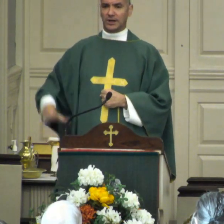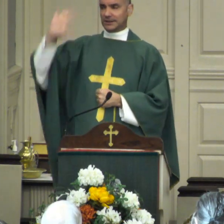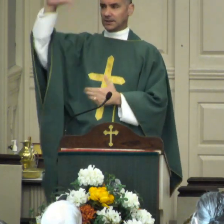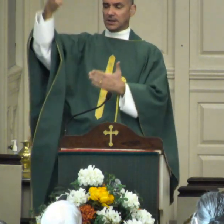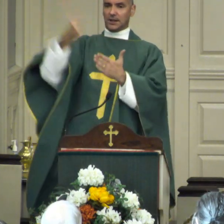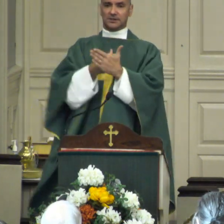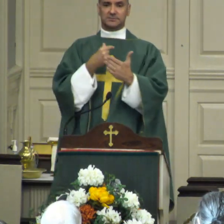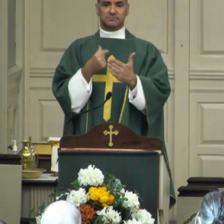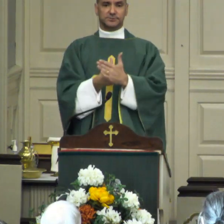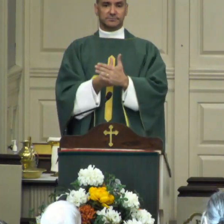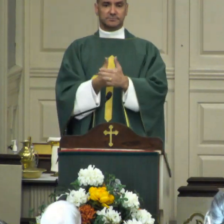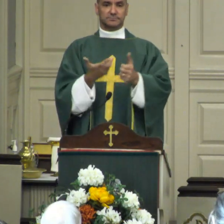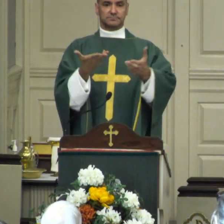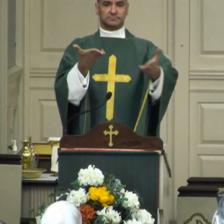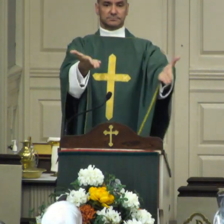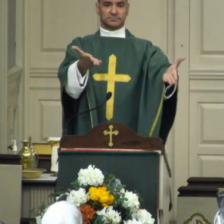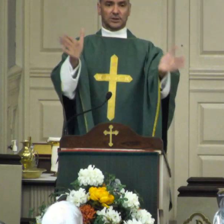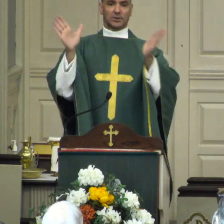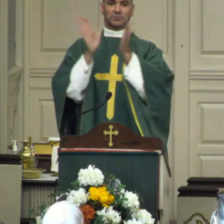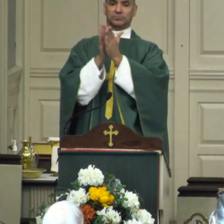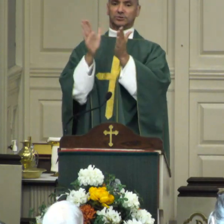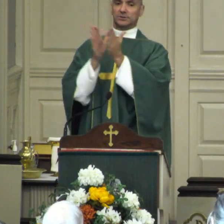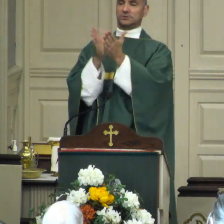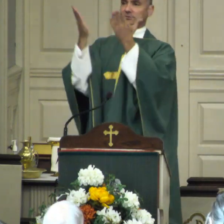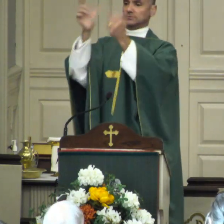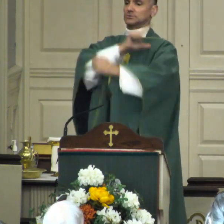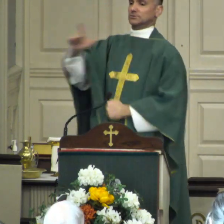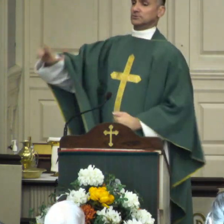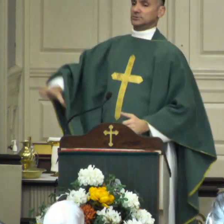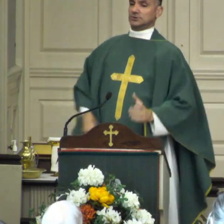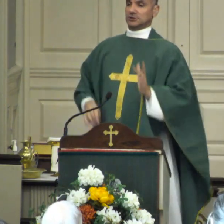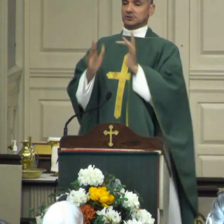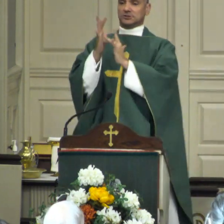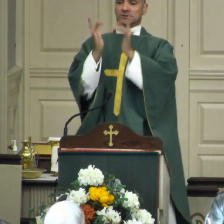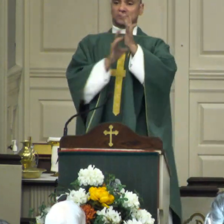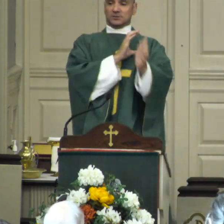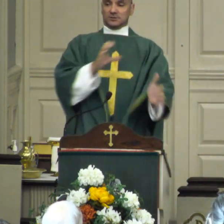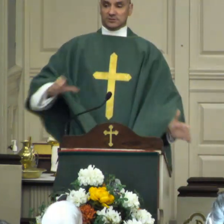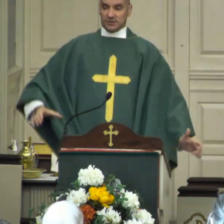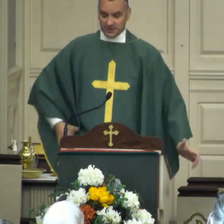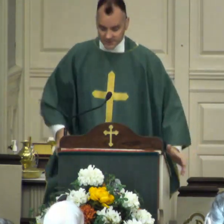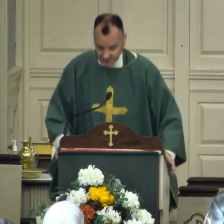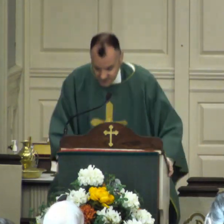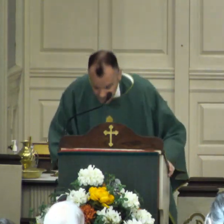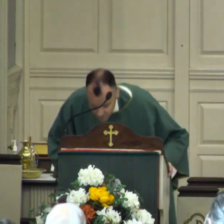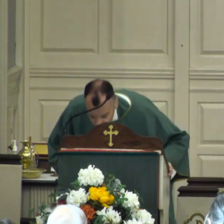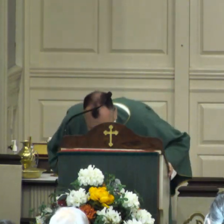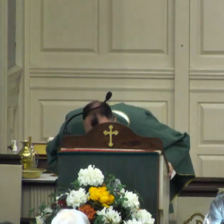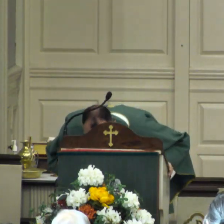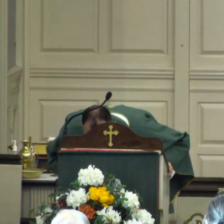The Gospel of the Lord. Praise to you, Lord Jesus Christ.